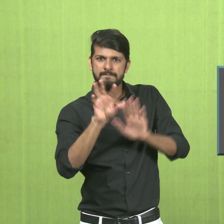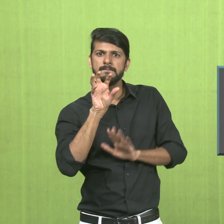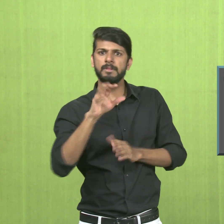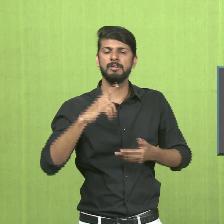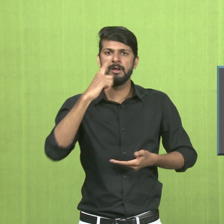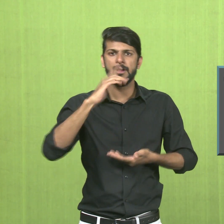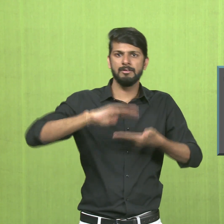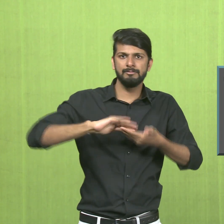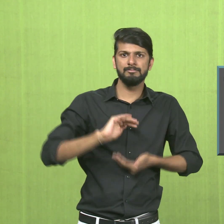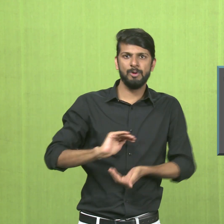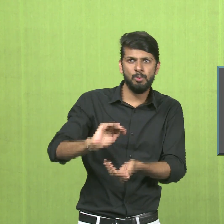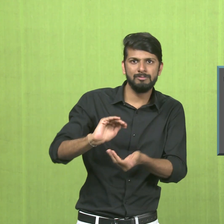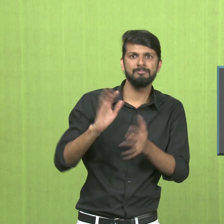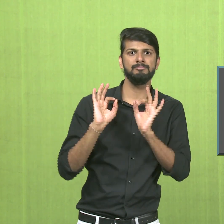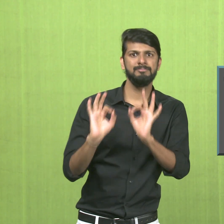which were fertility related.